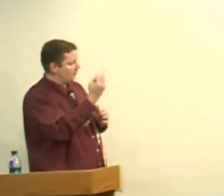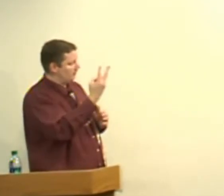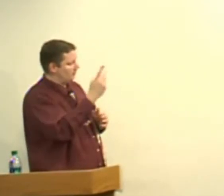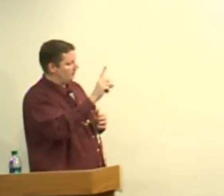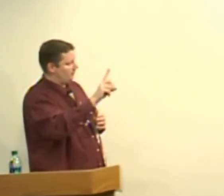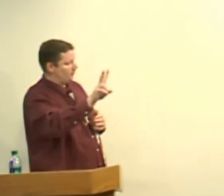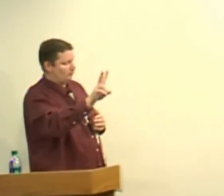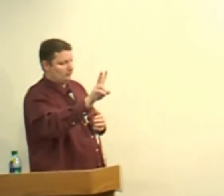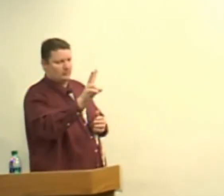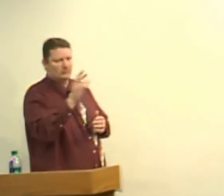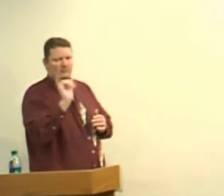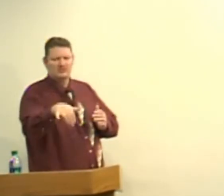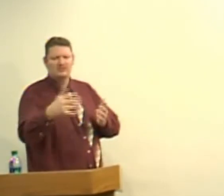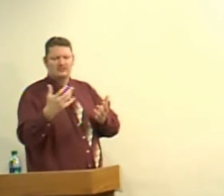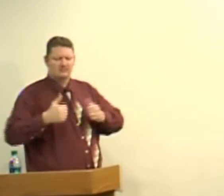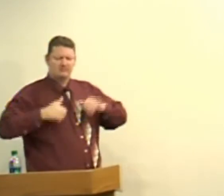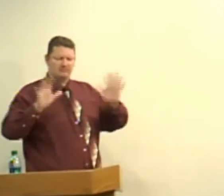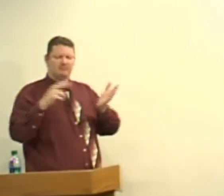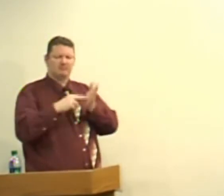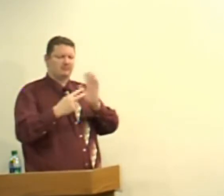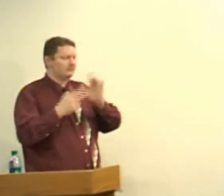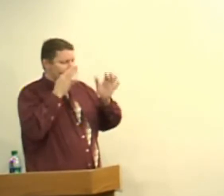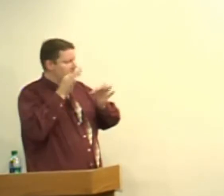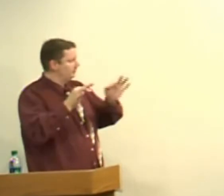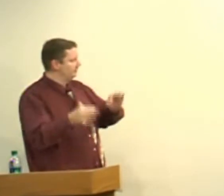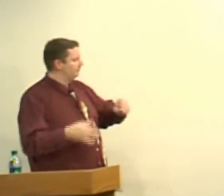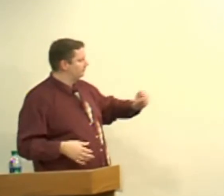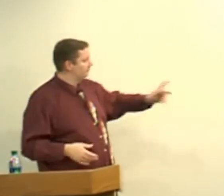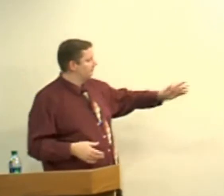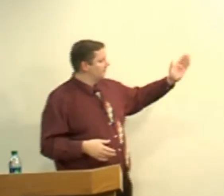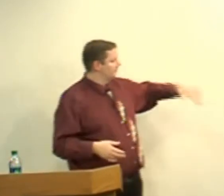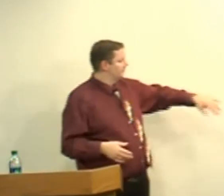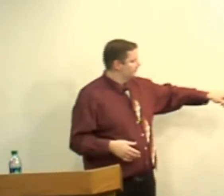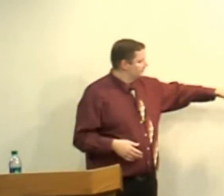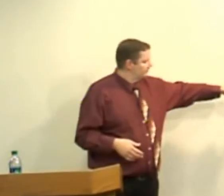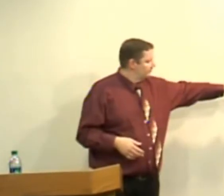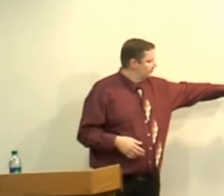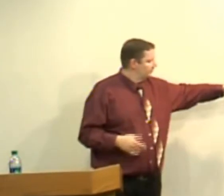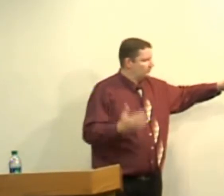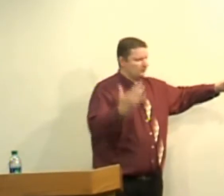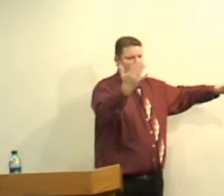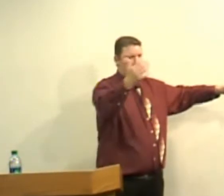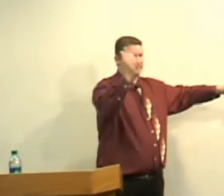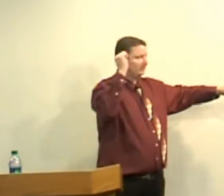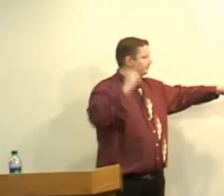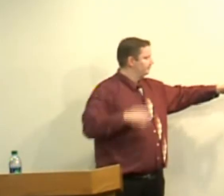And then in Romans 12, verse 1 and 2, it explains what sacrifice means for